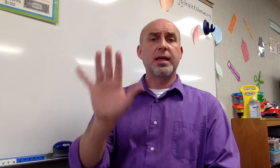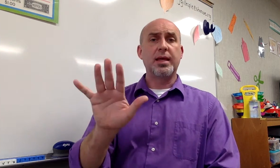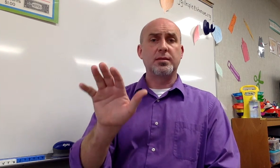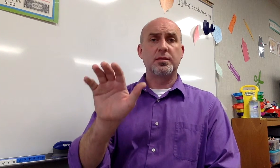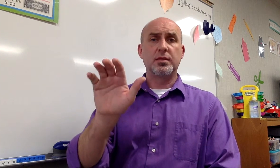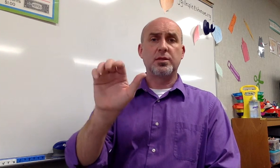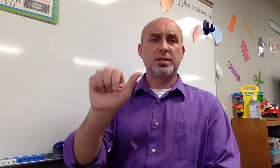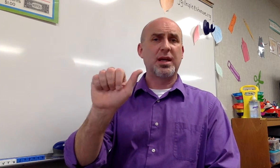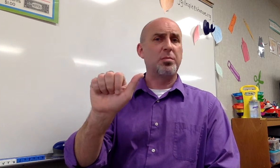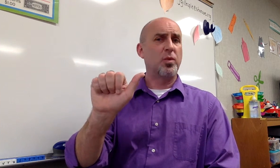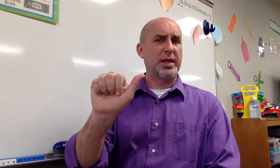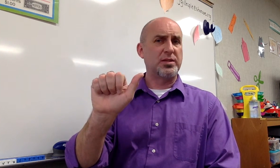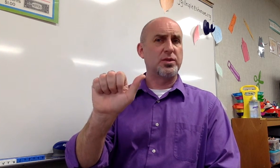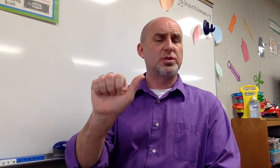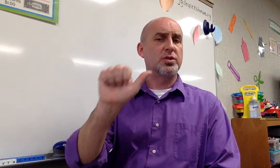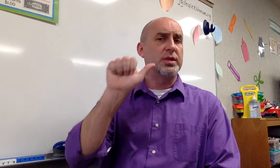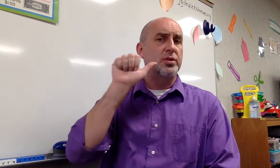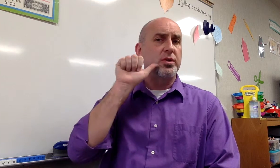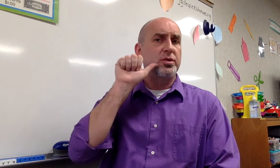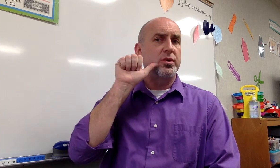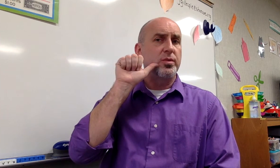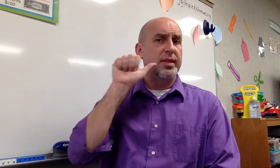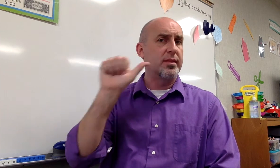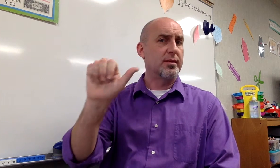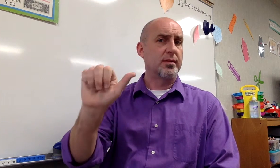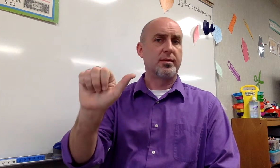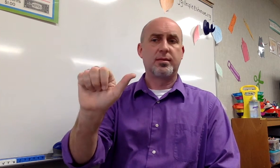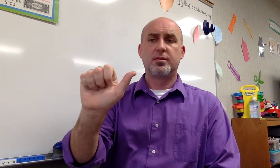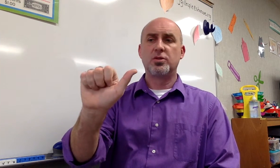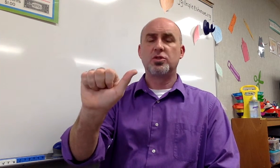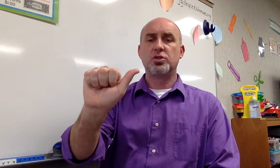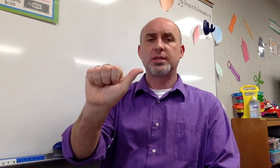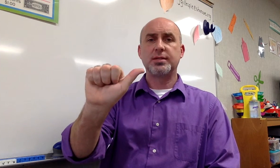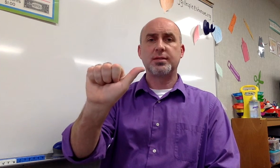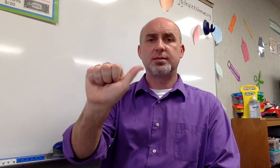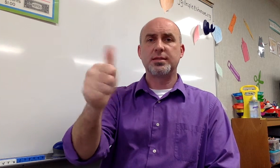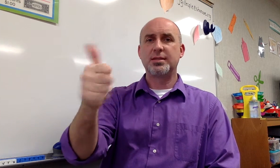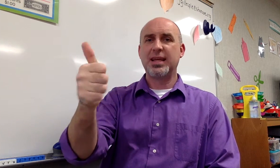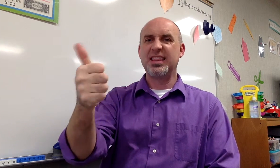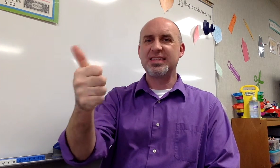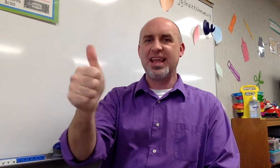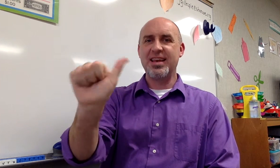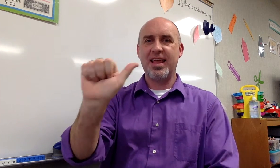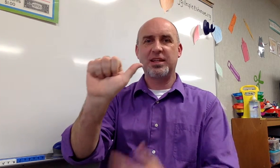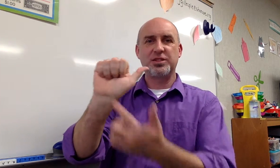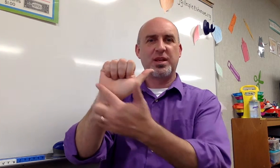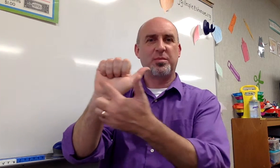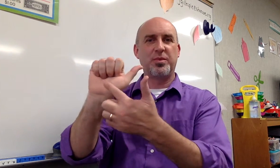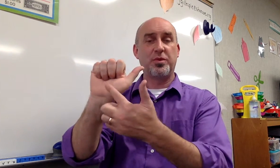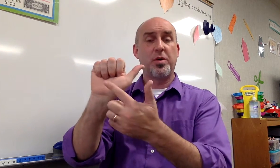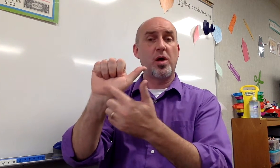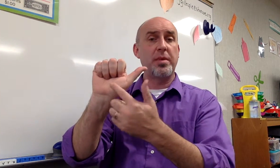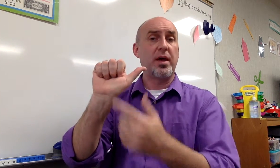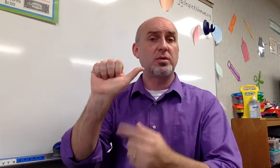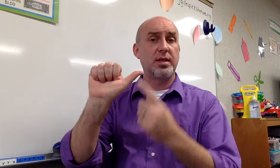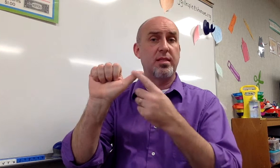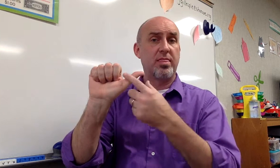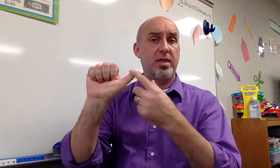again, there's a couple ways you can do it. You can do it with this is like the 10 hand shape, with your palm out, thumb